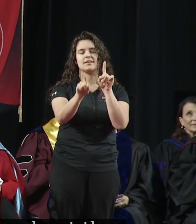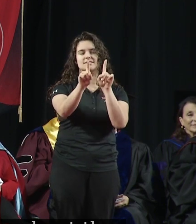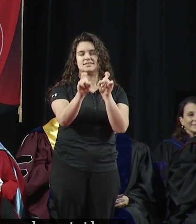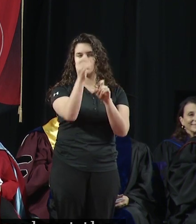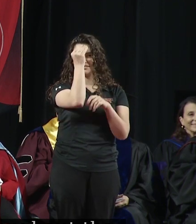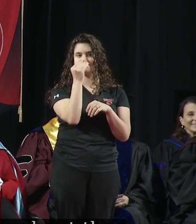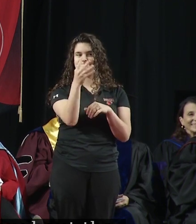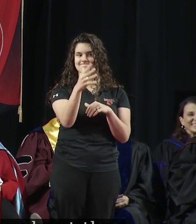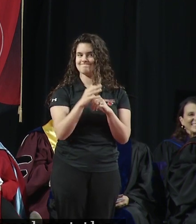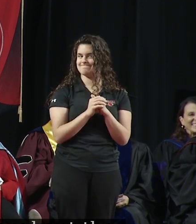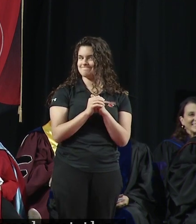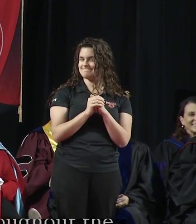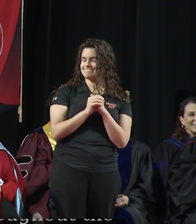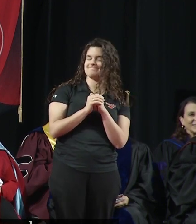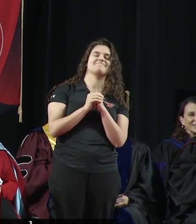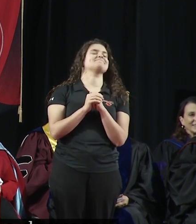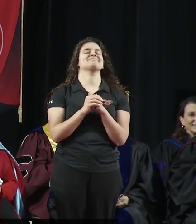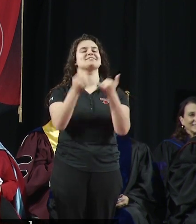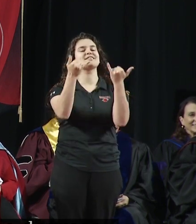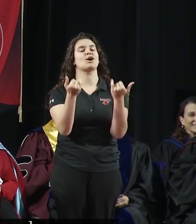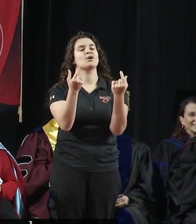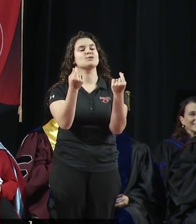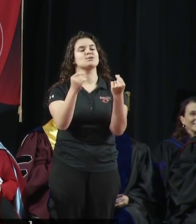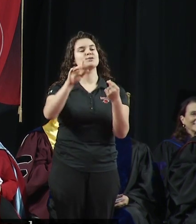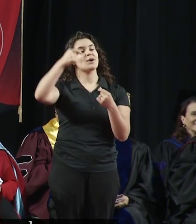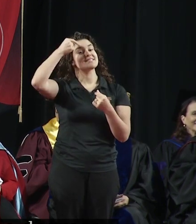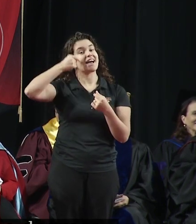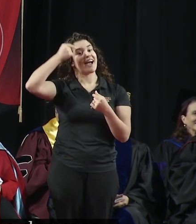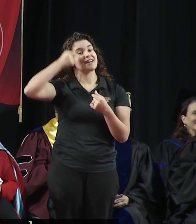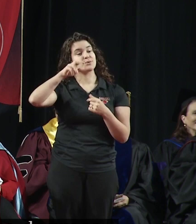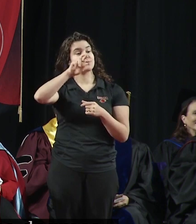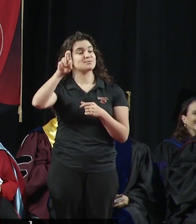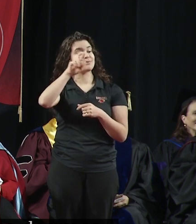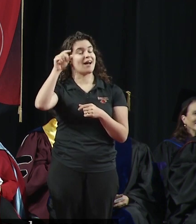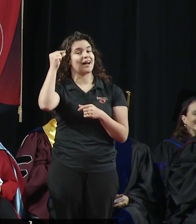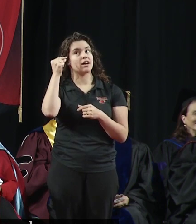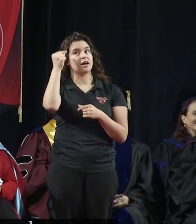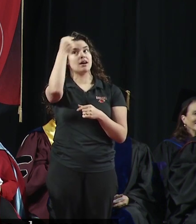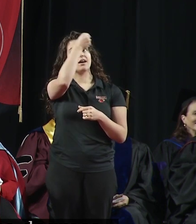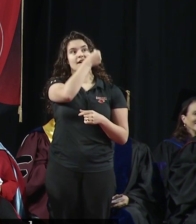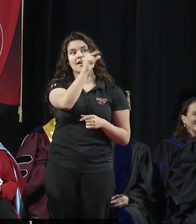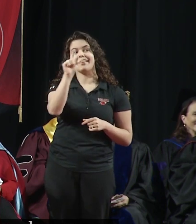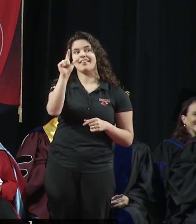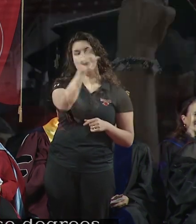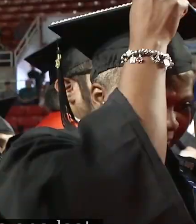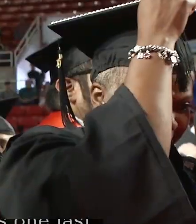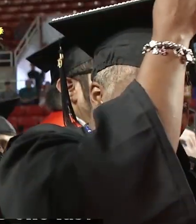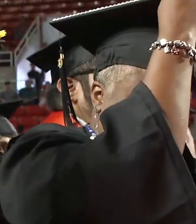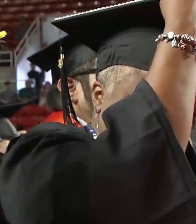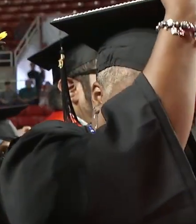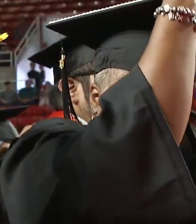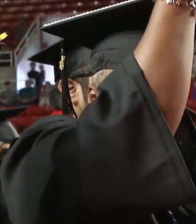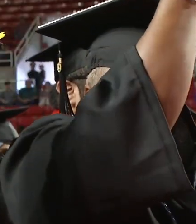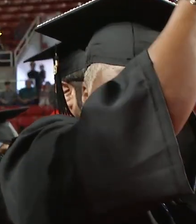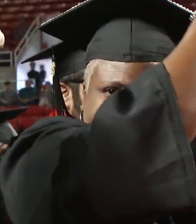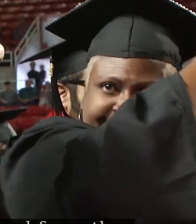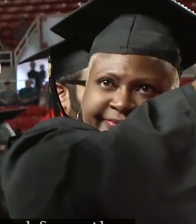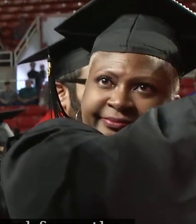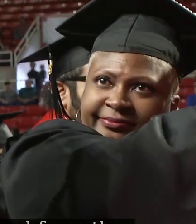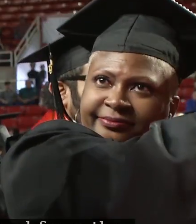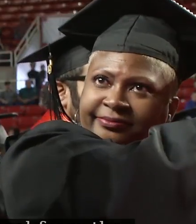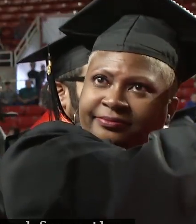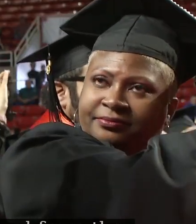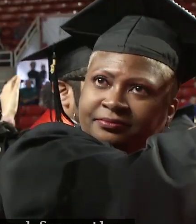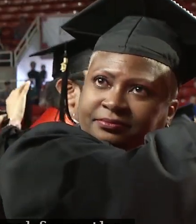test. You are now to move your tassel from the front right to the left. That symbolizes you are a